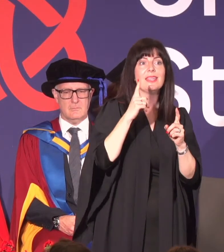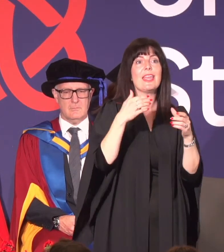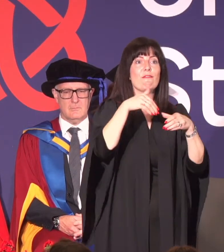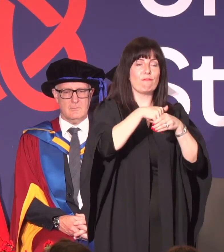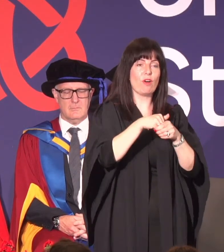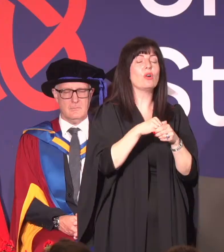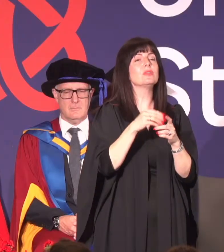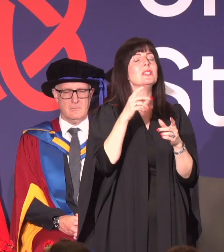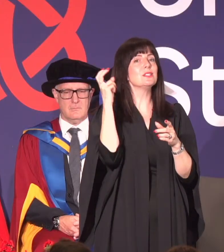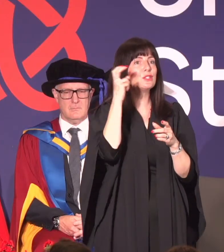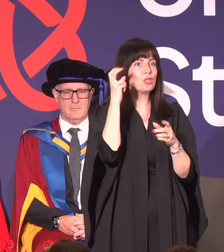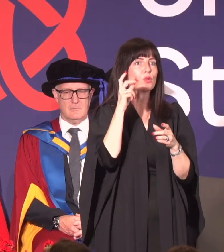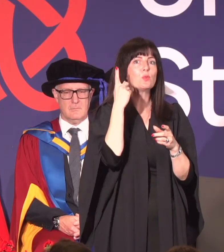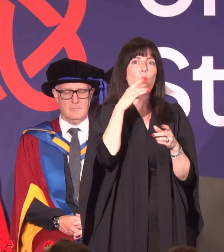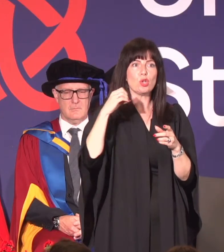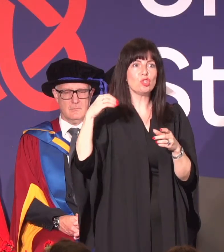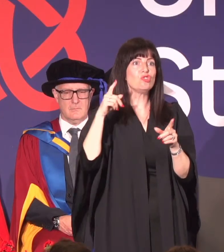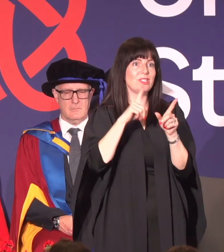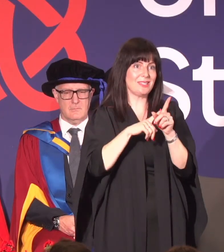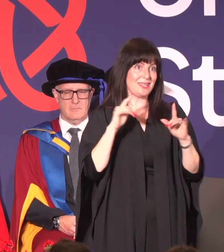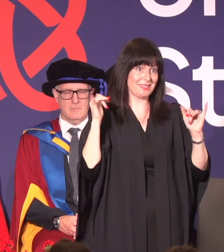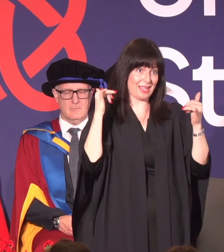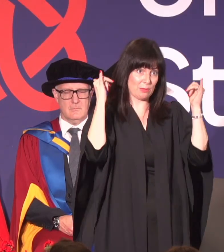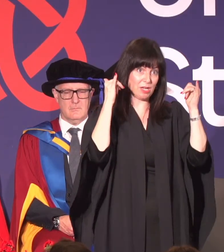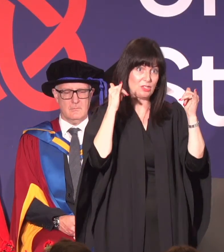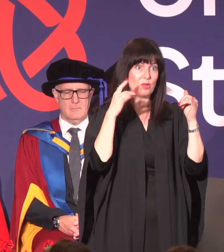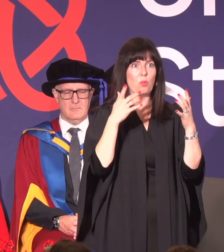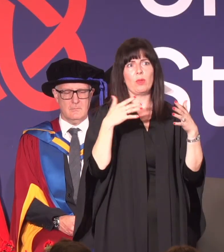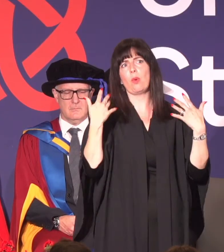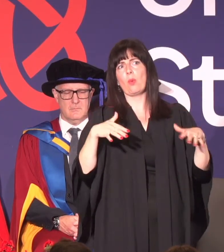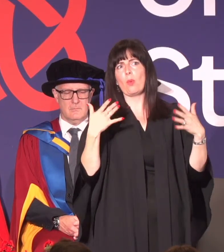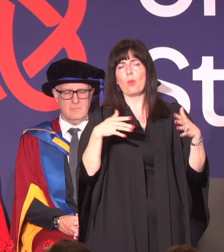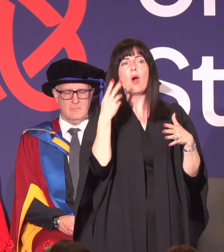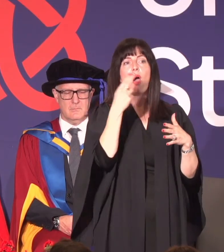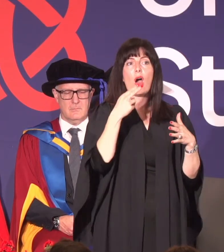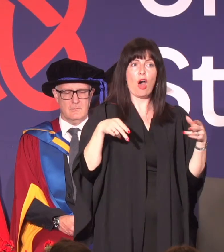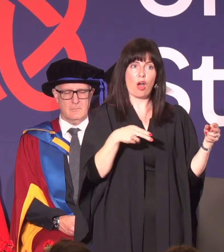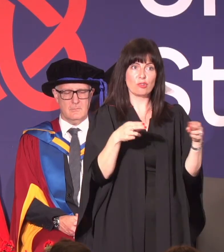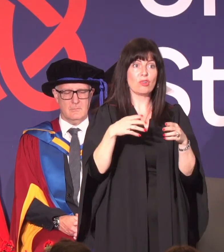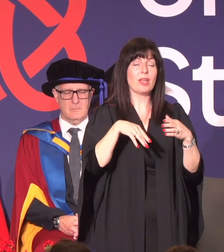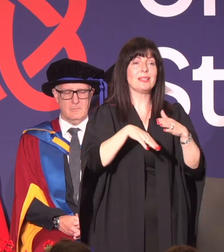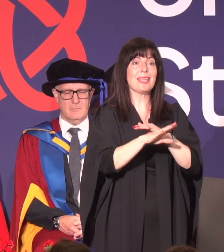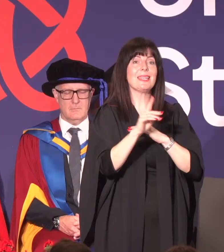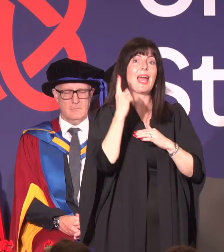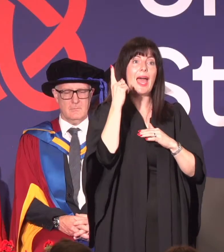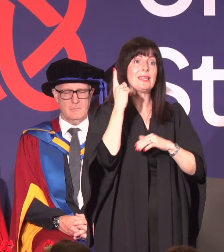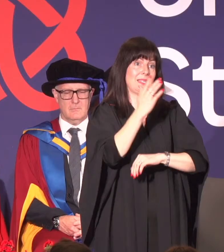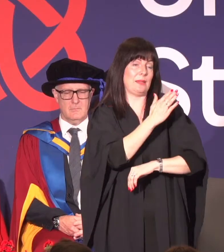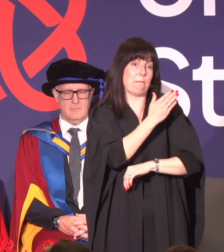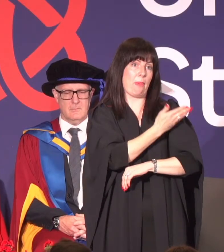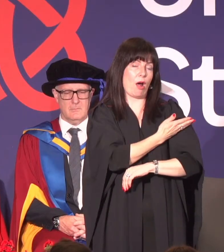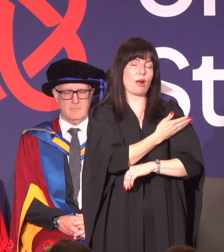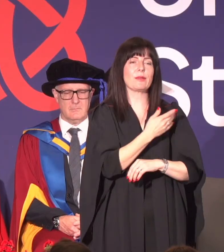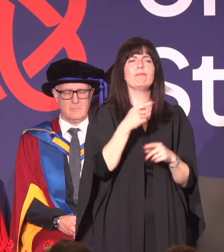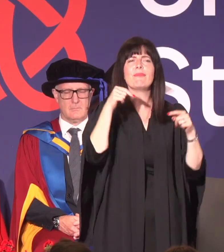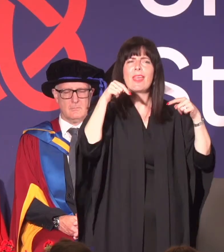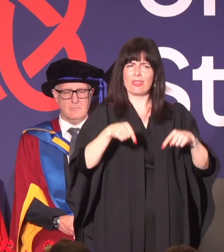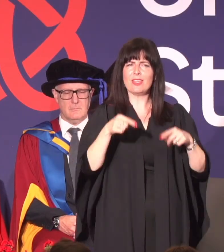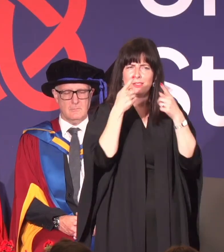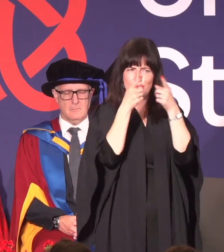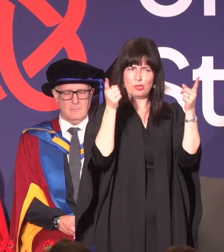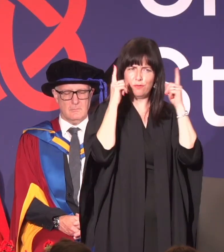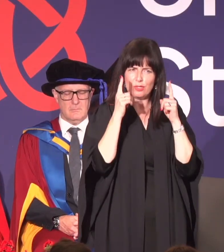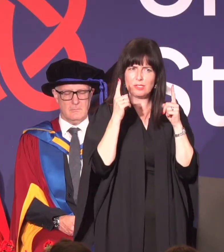Stoke-on-Trent's centenary celebrations with a striking public art trail in Hanley Park. Ours is a university